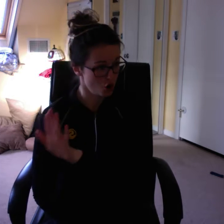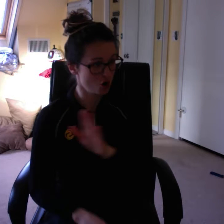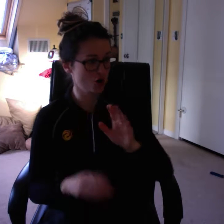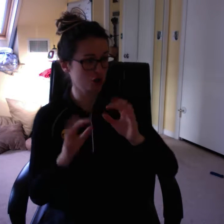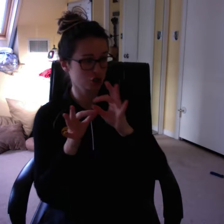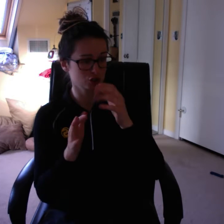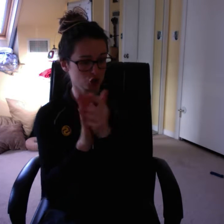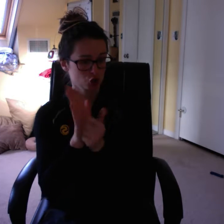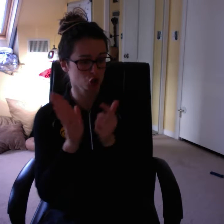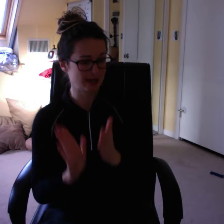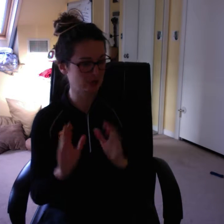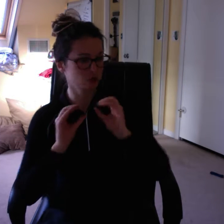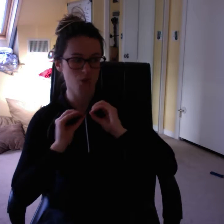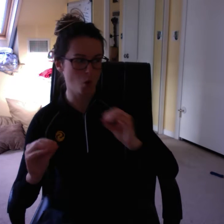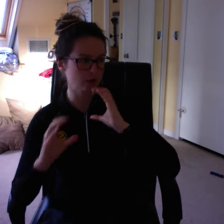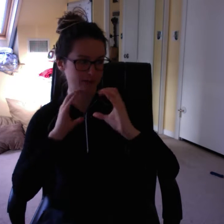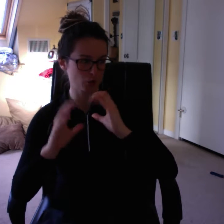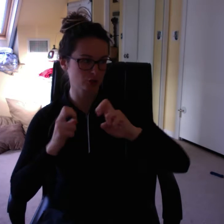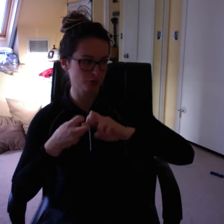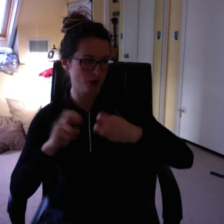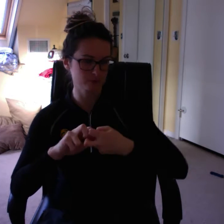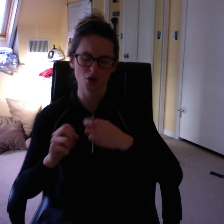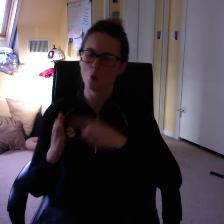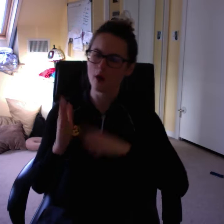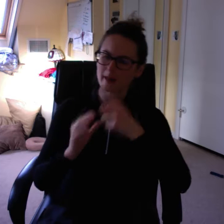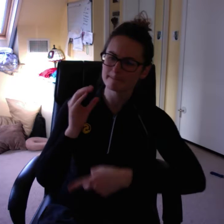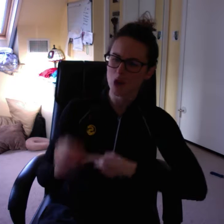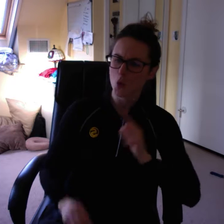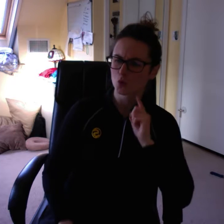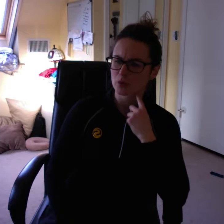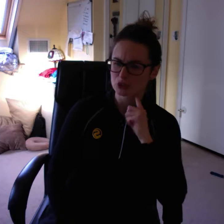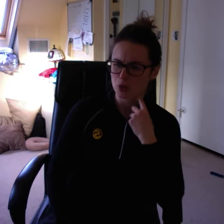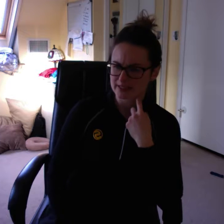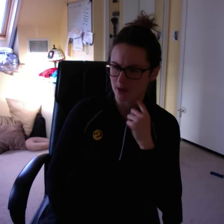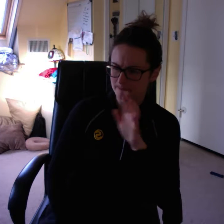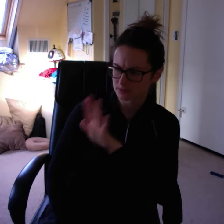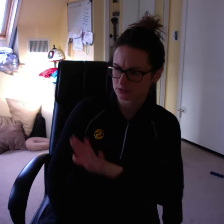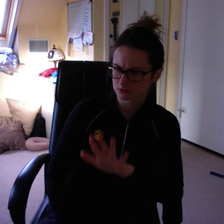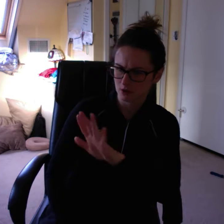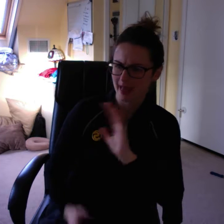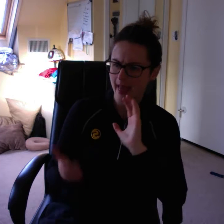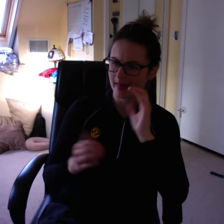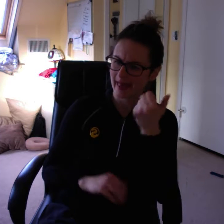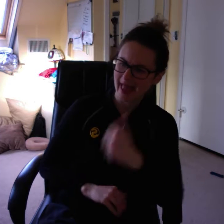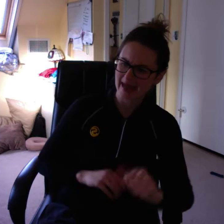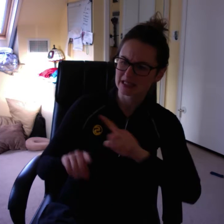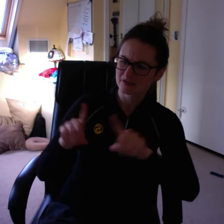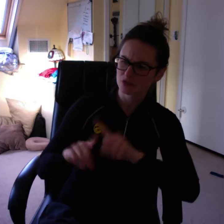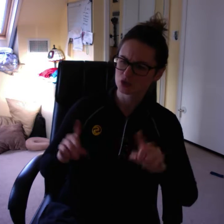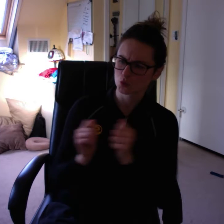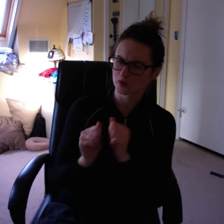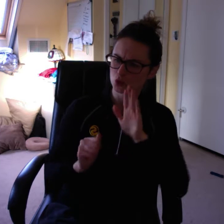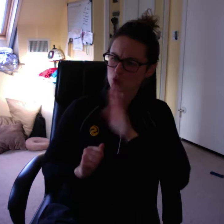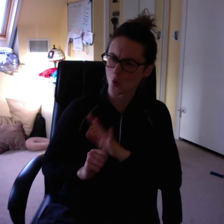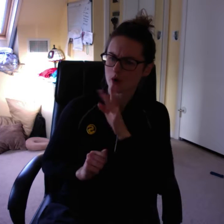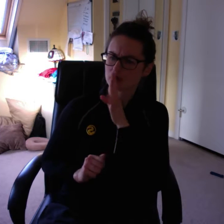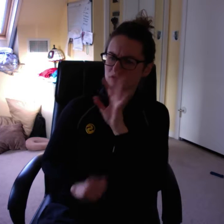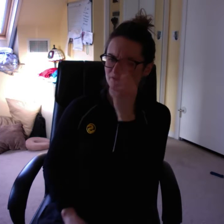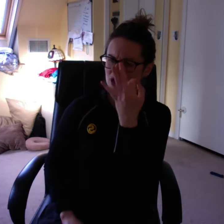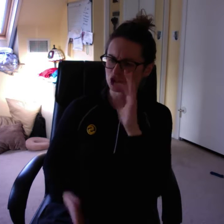communication problems. What about regionalisms? Are there any differences between your French and the way they speak it? No, sir.